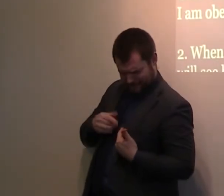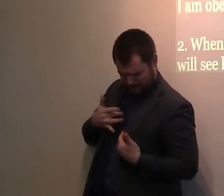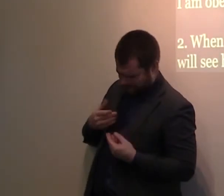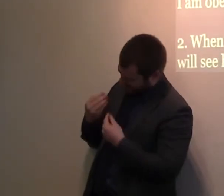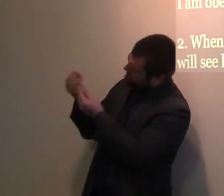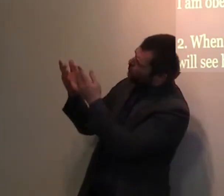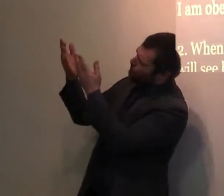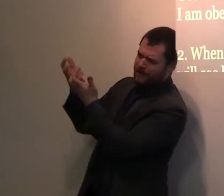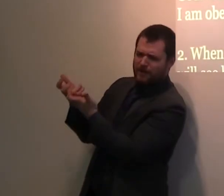Number one,